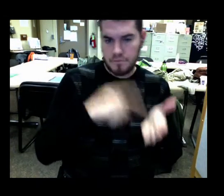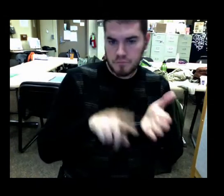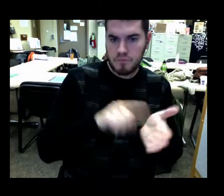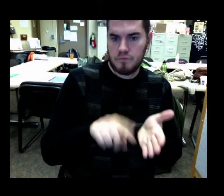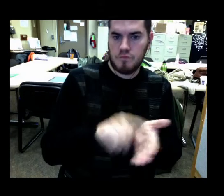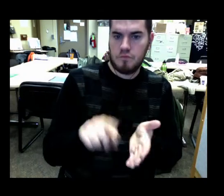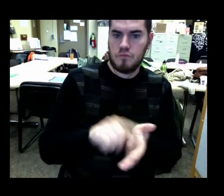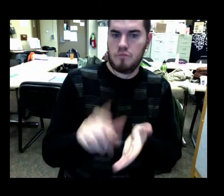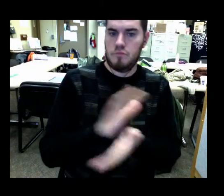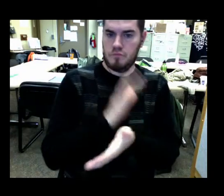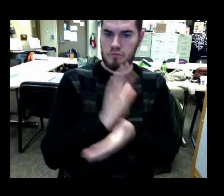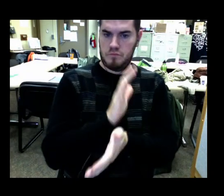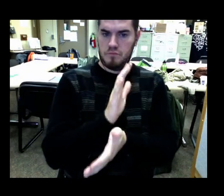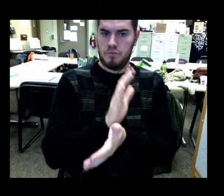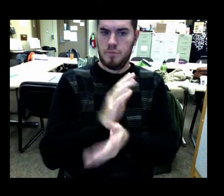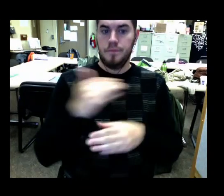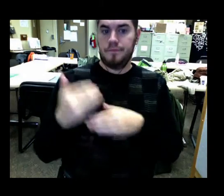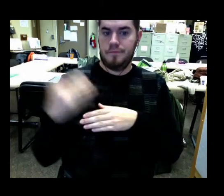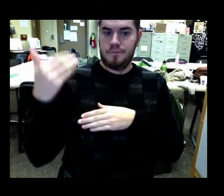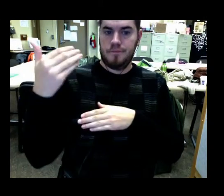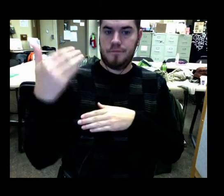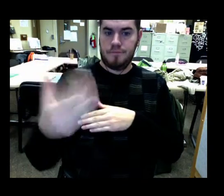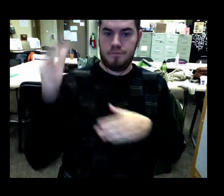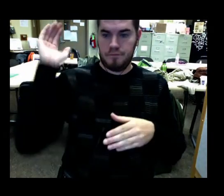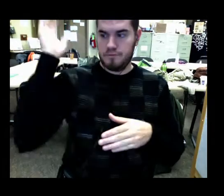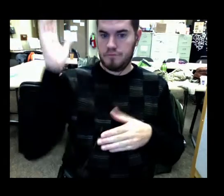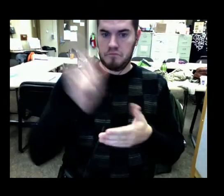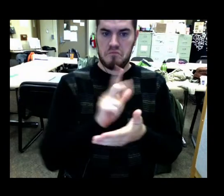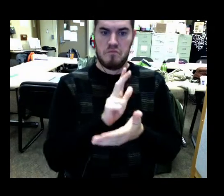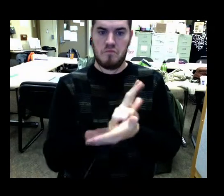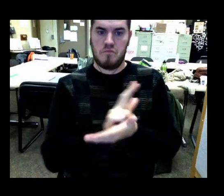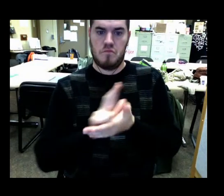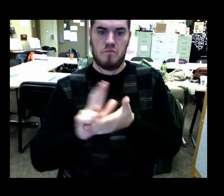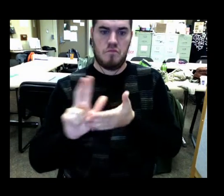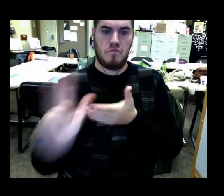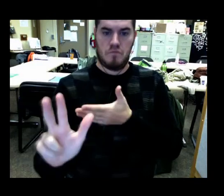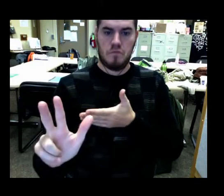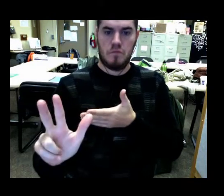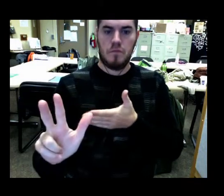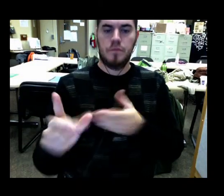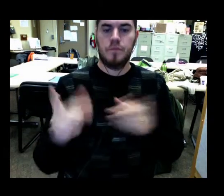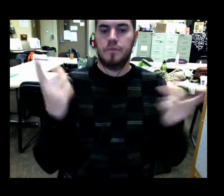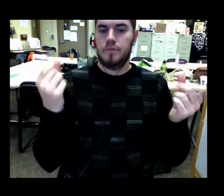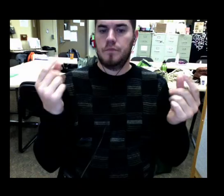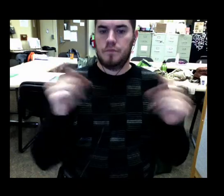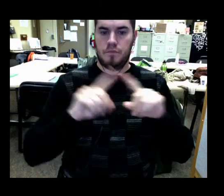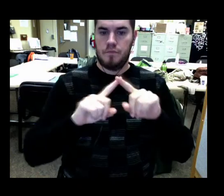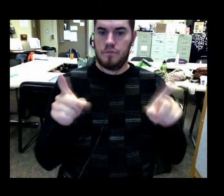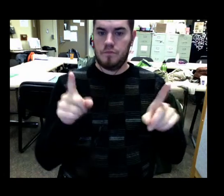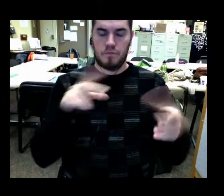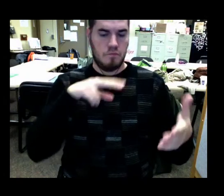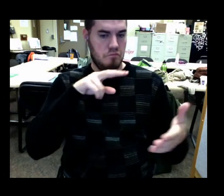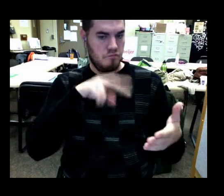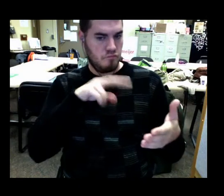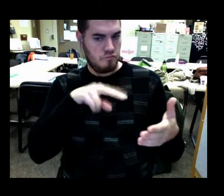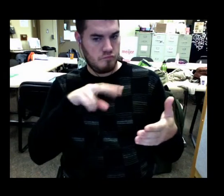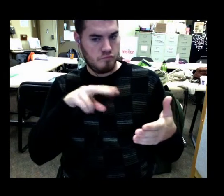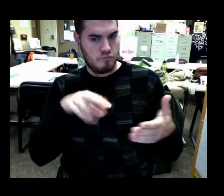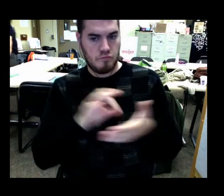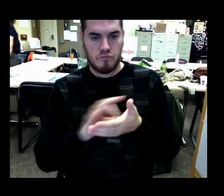short research paper, about a 7 to 10 page research paper. And doing that paper, they learned all kinds of things. They learned